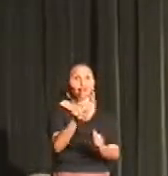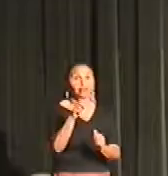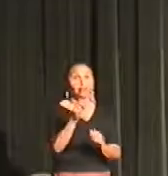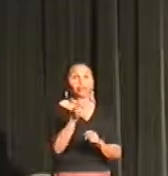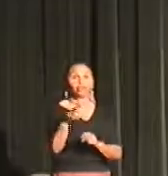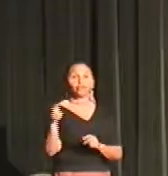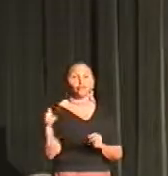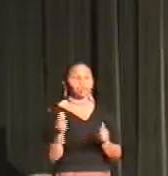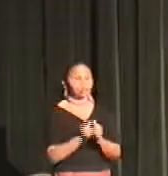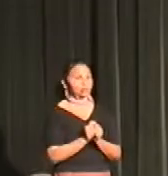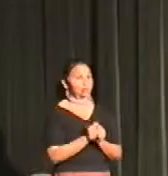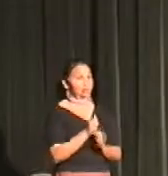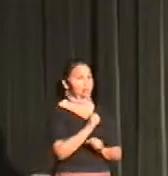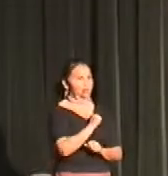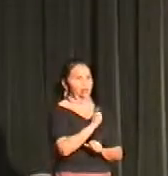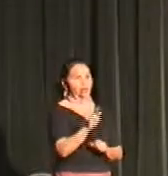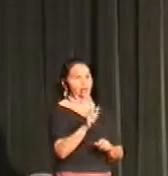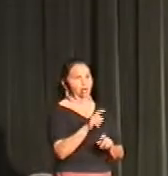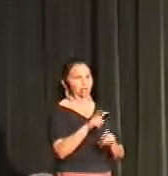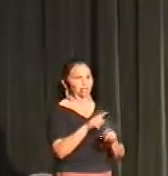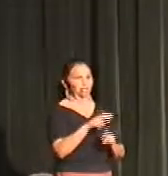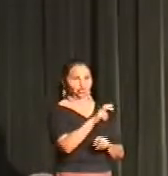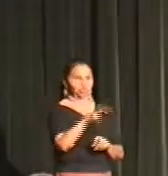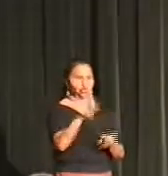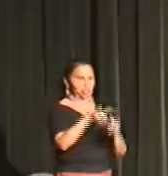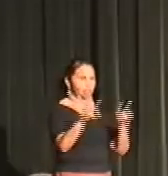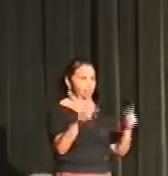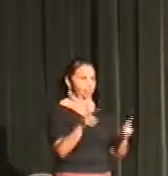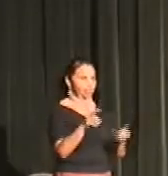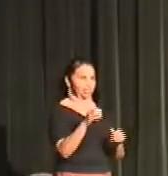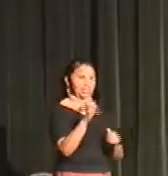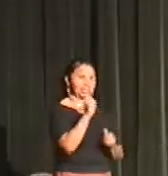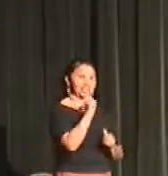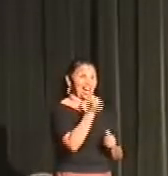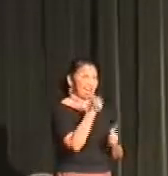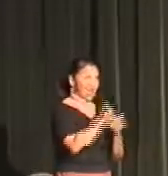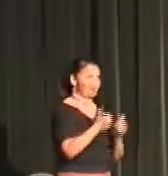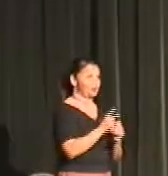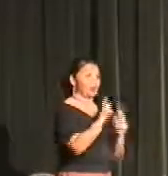And they're all different, our journeys. You know, not everybody goes to law school, thank goodness, you know, but anyway,